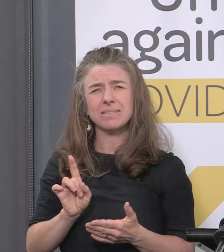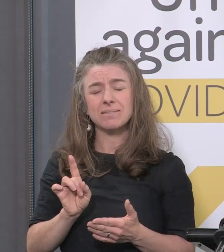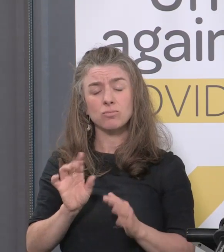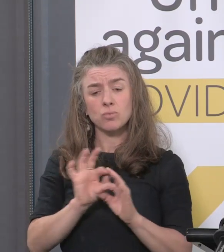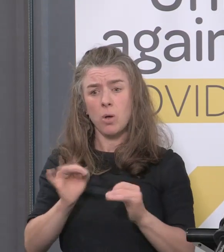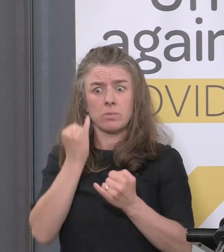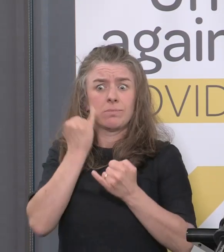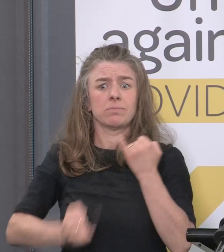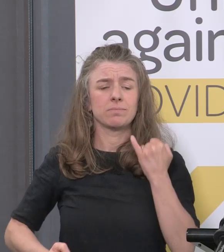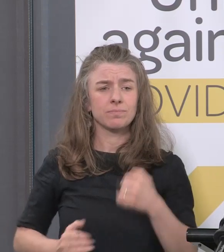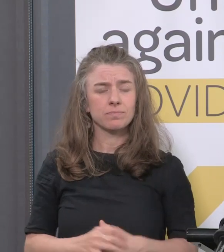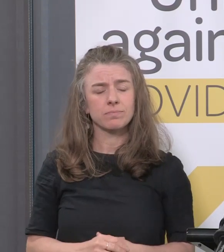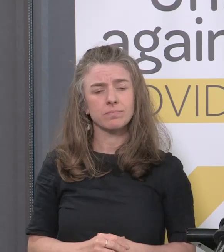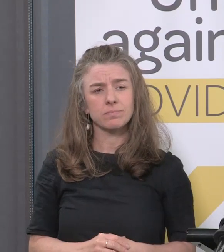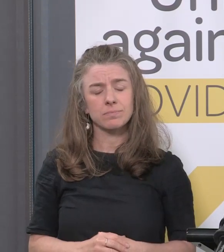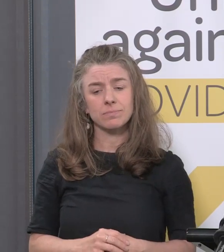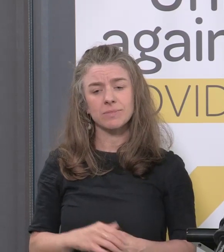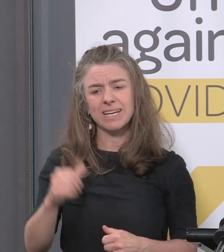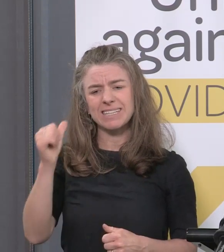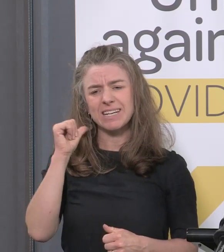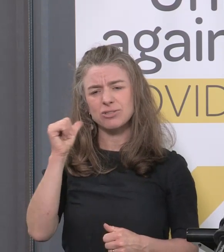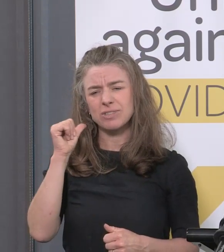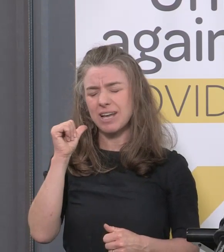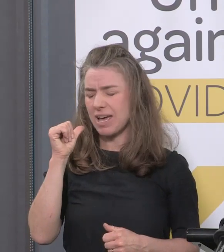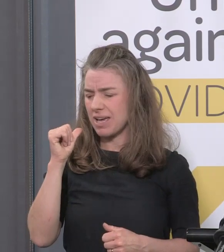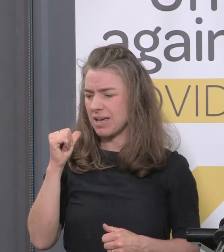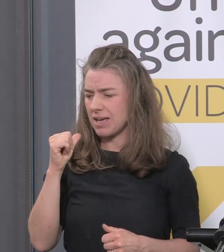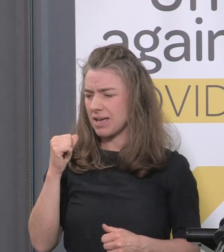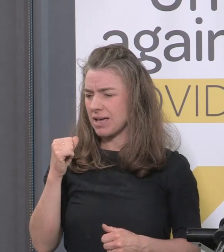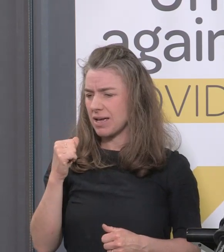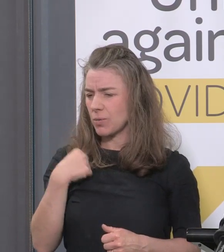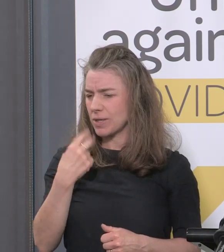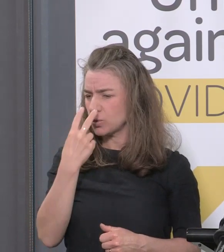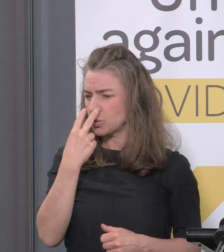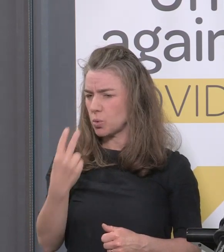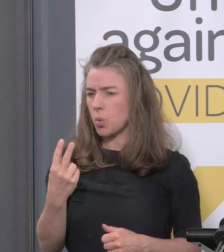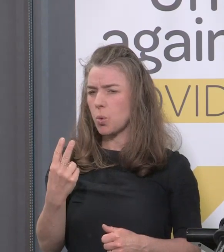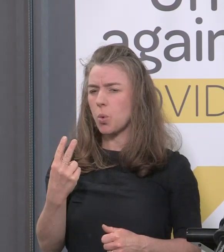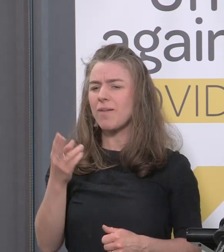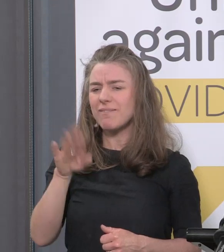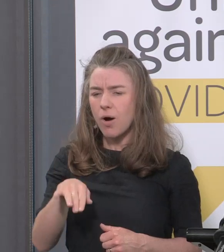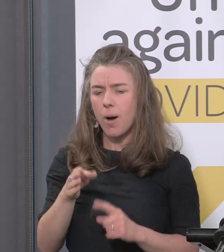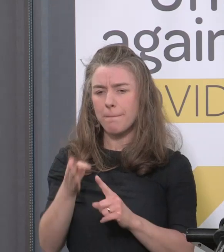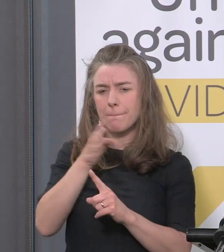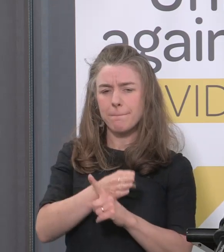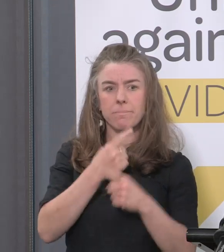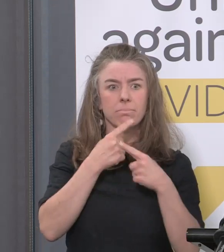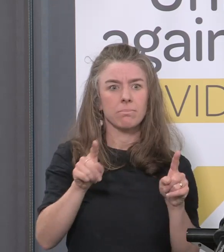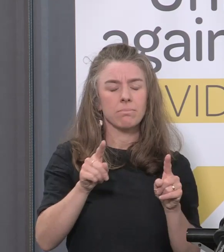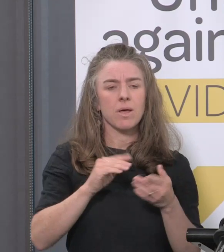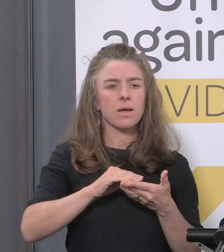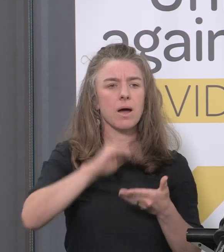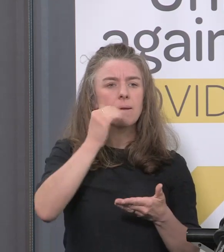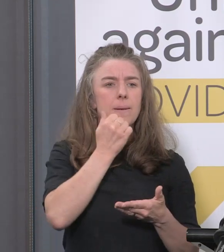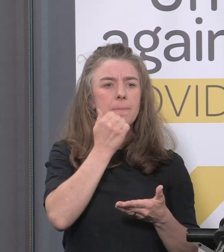shopping. The panic shopping we saw was straight after some of their initial announcements, and that abated fairly soon. Now